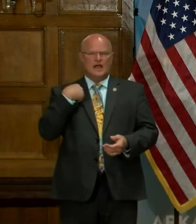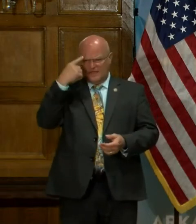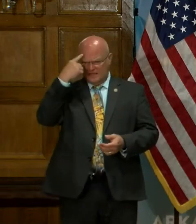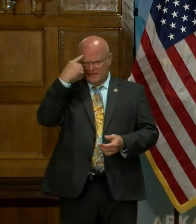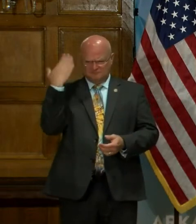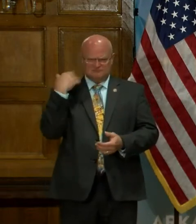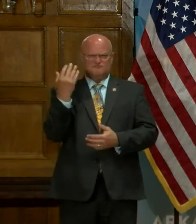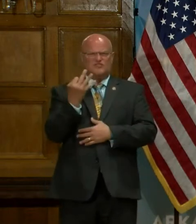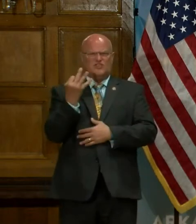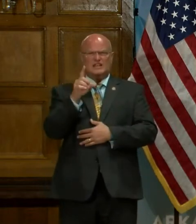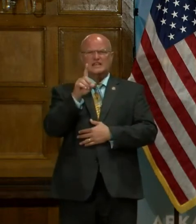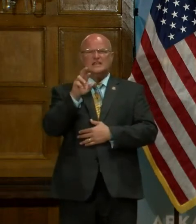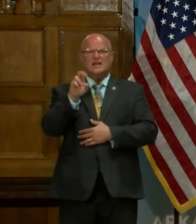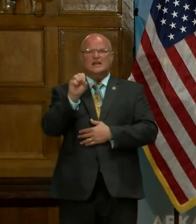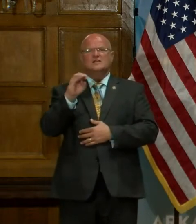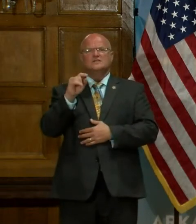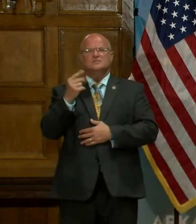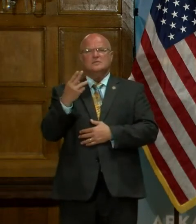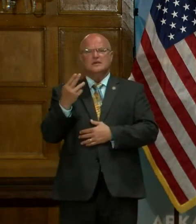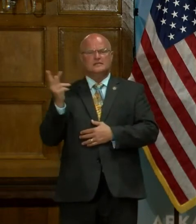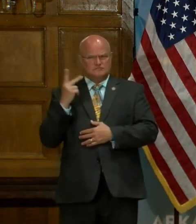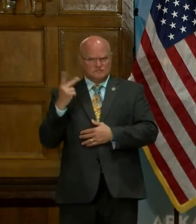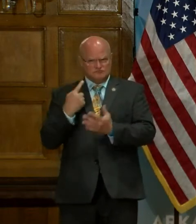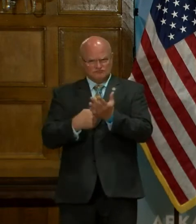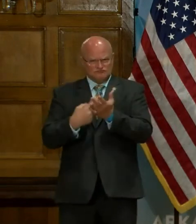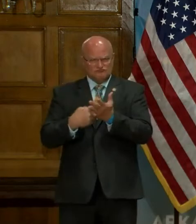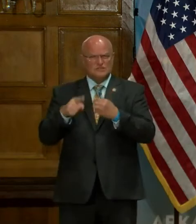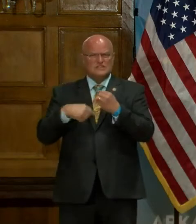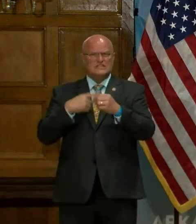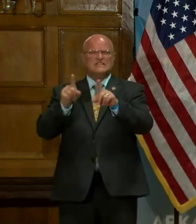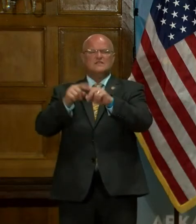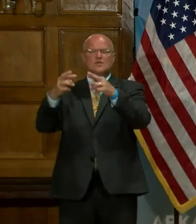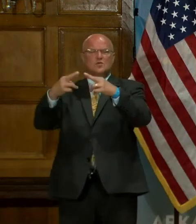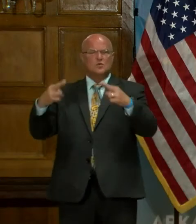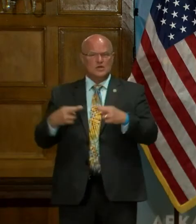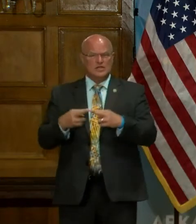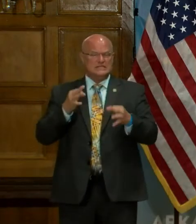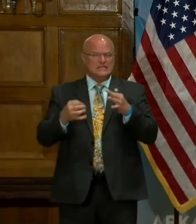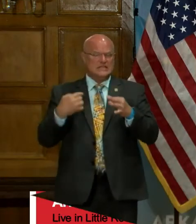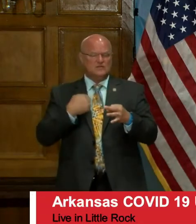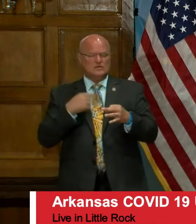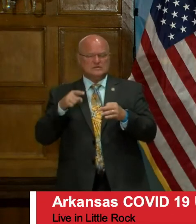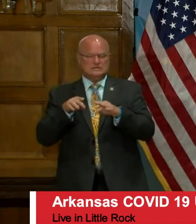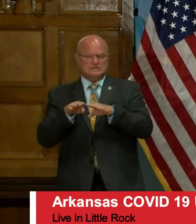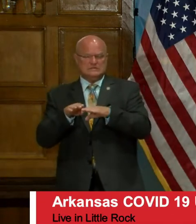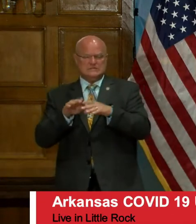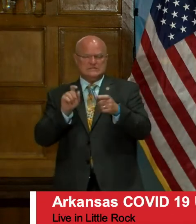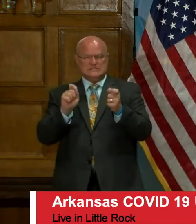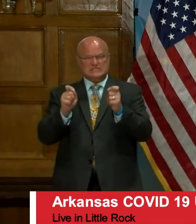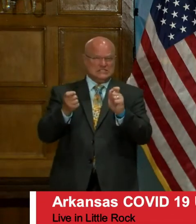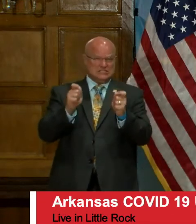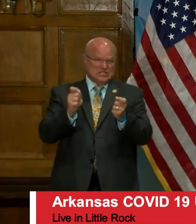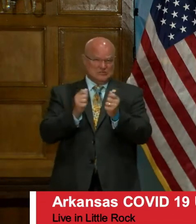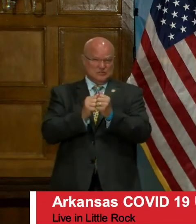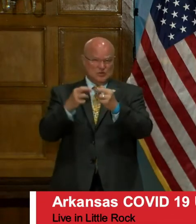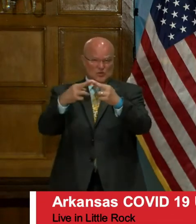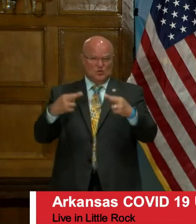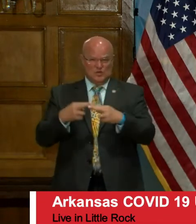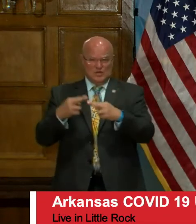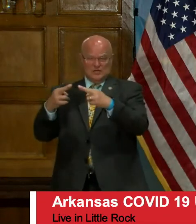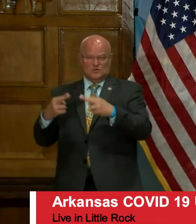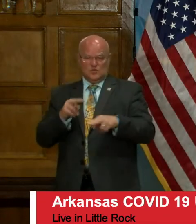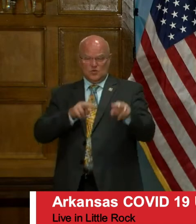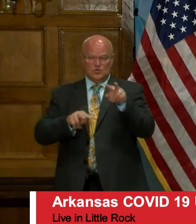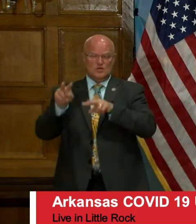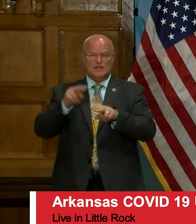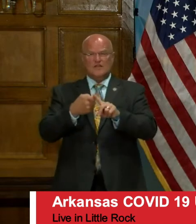think last Friday, Dr. Smith and I talked about the different regions and whether we ought to make an adjustment from